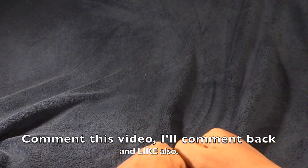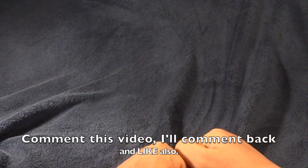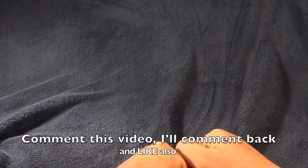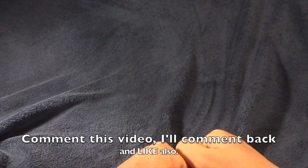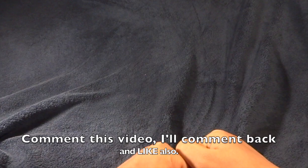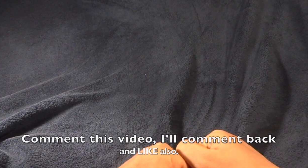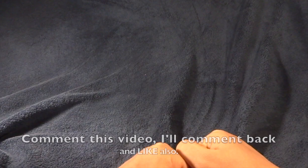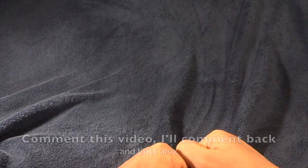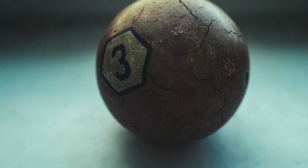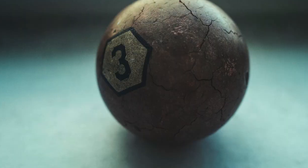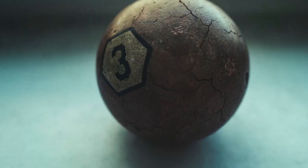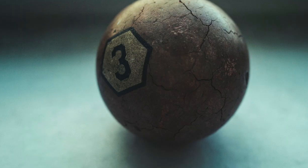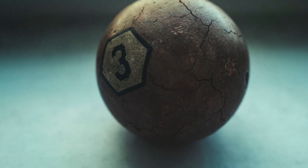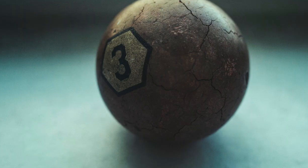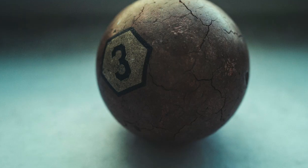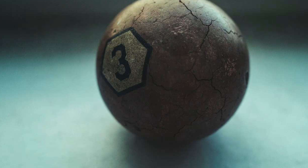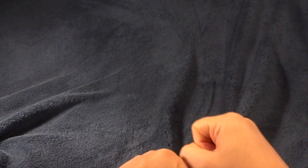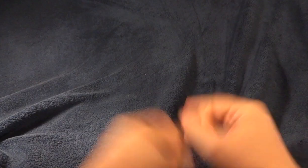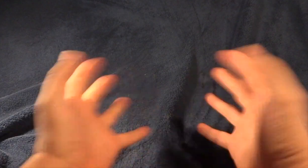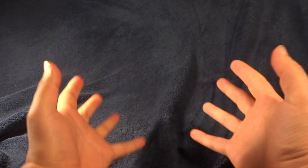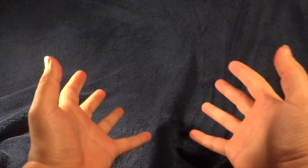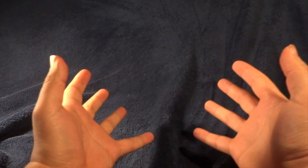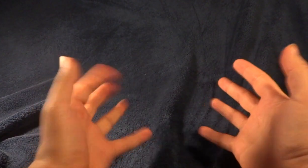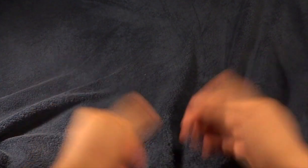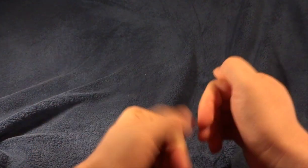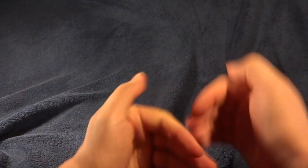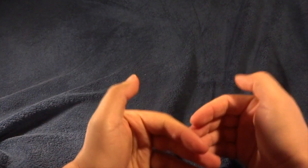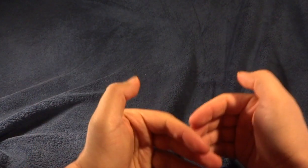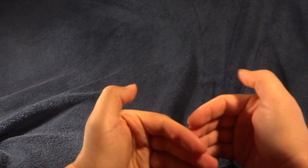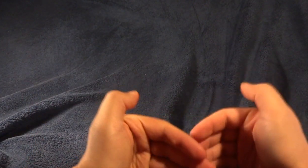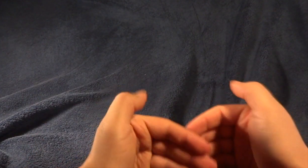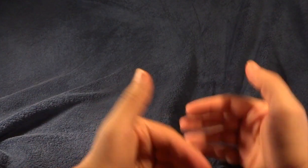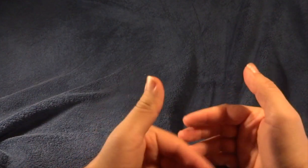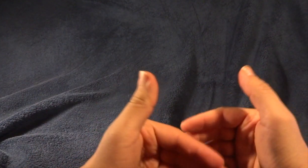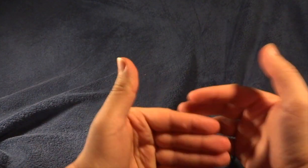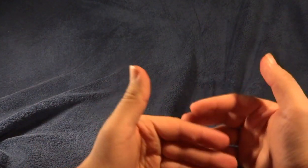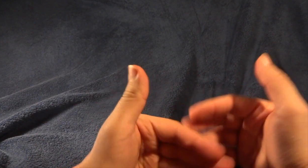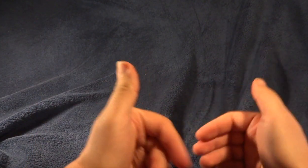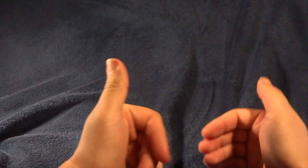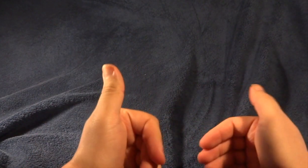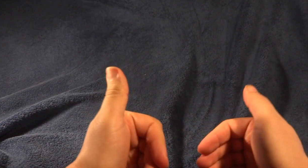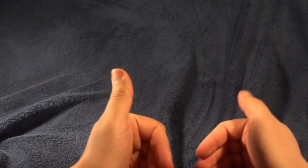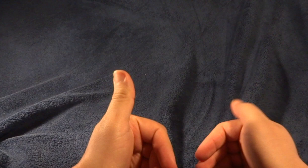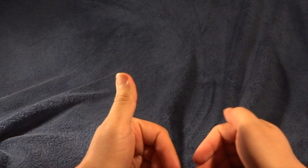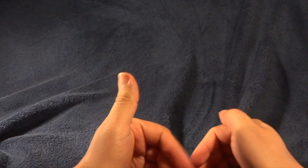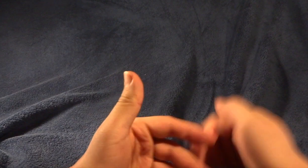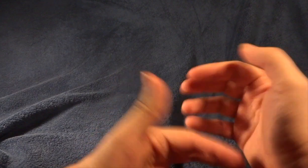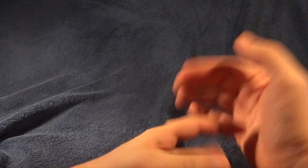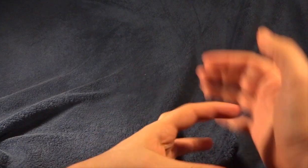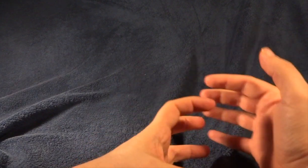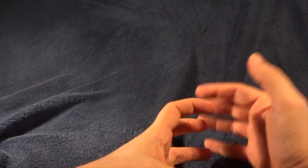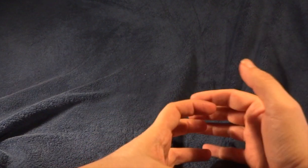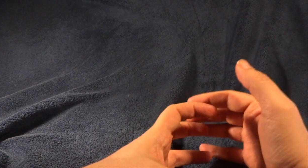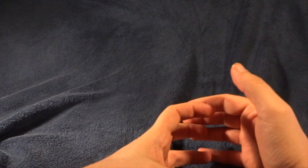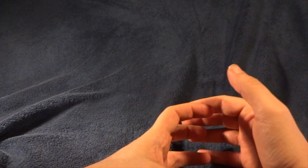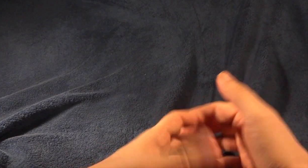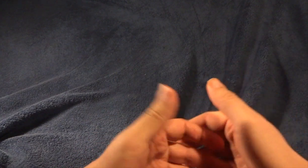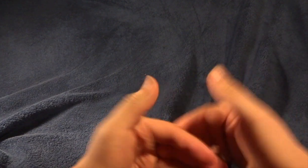That's one reason. Number three, I like comments. It's always nice to see when I release video that